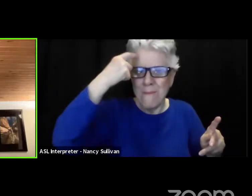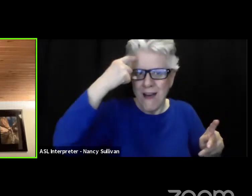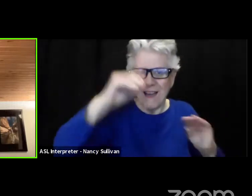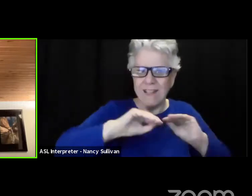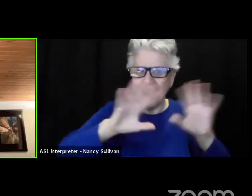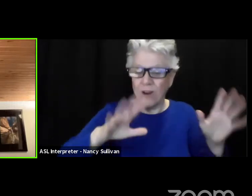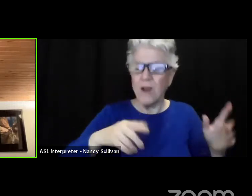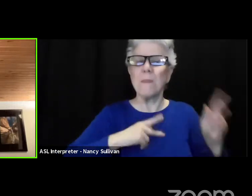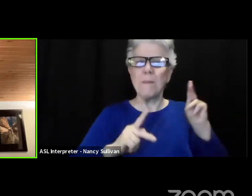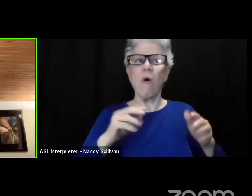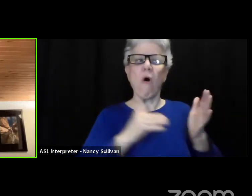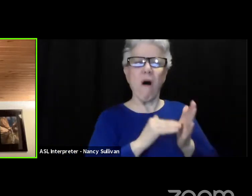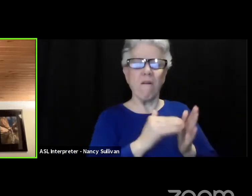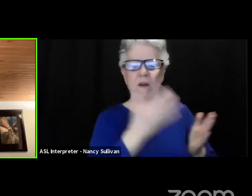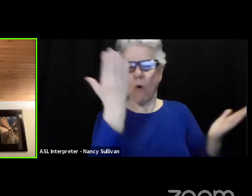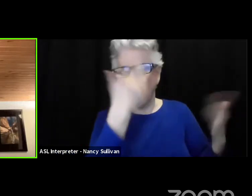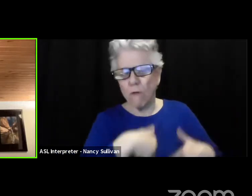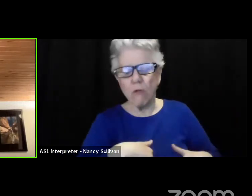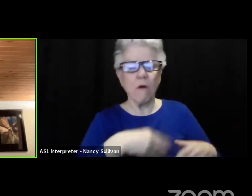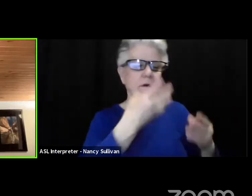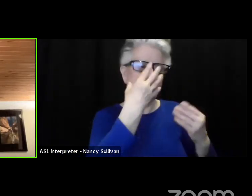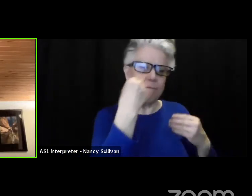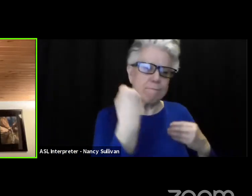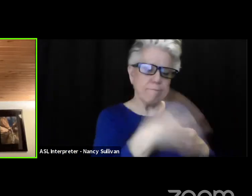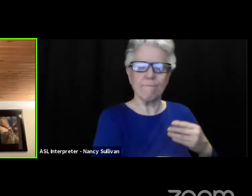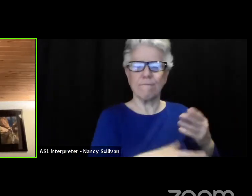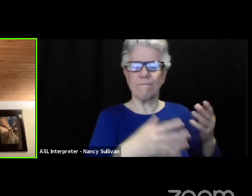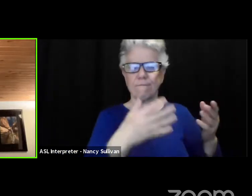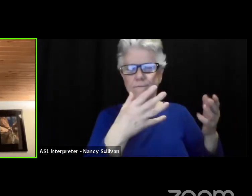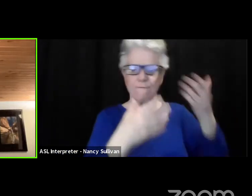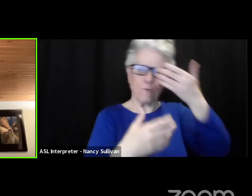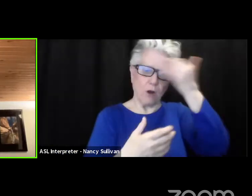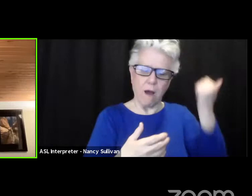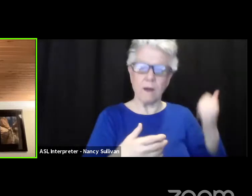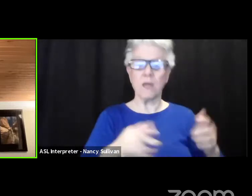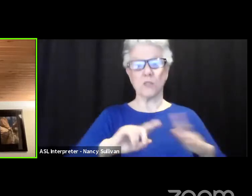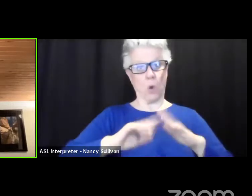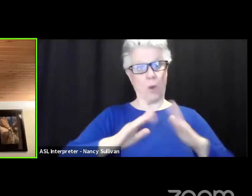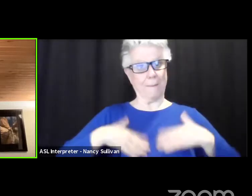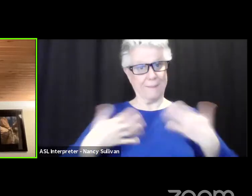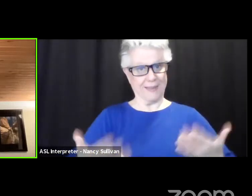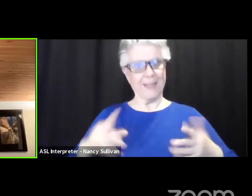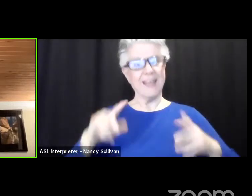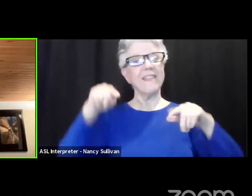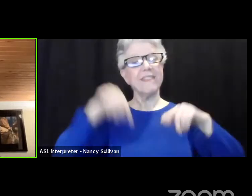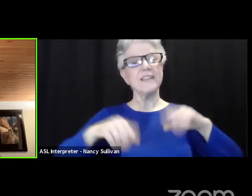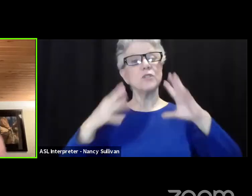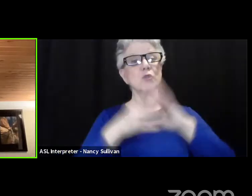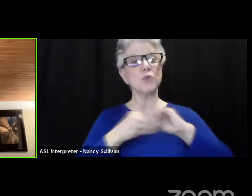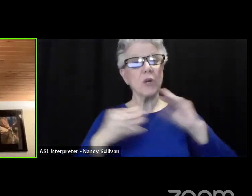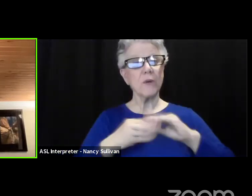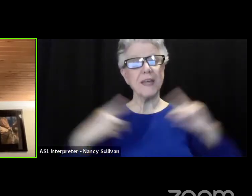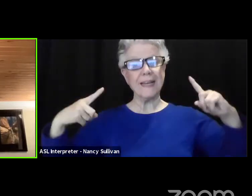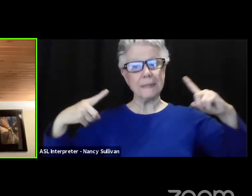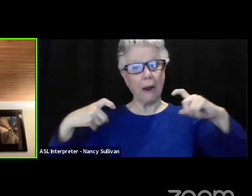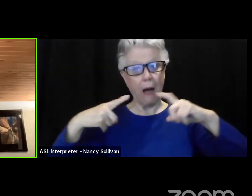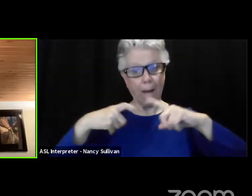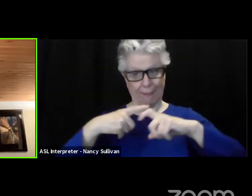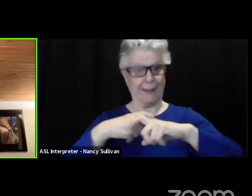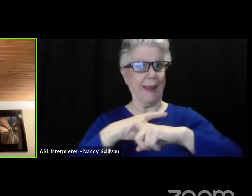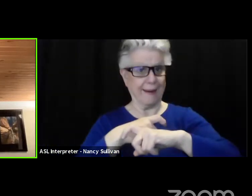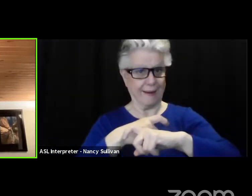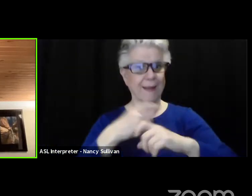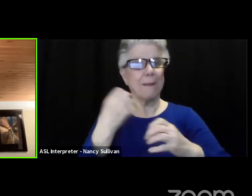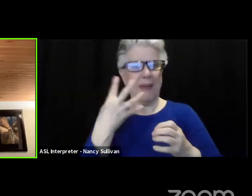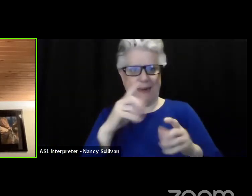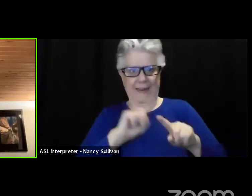overlooked, ignored, and forgotten. So I'm going to admit from the outset that this is a complex story, and there's a lot of moving